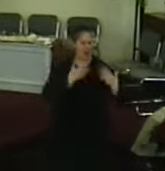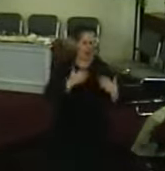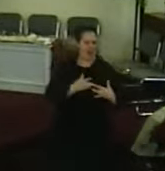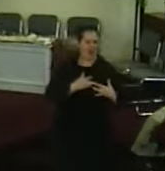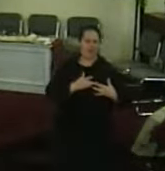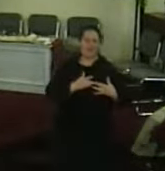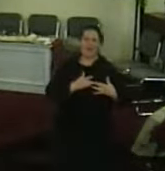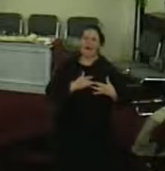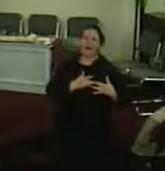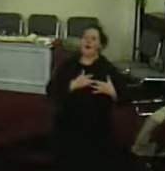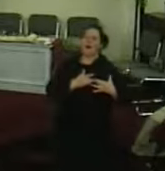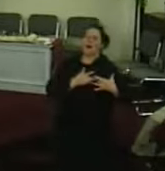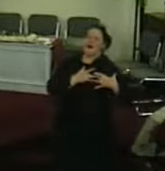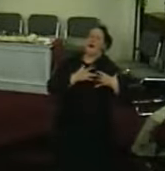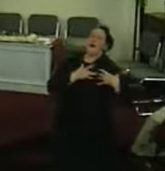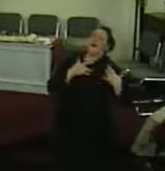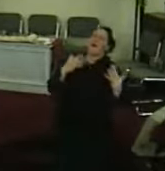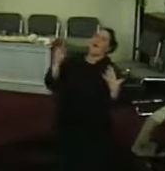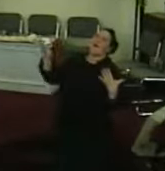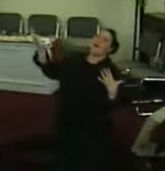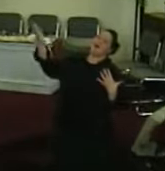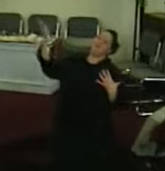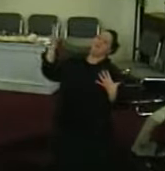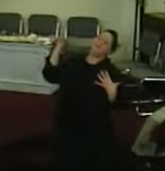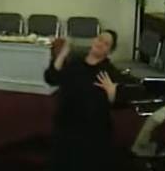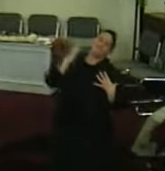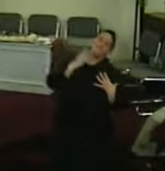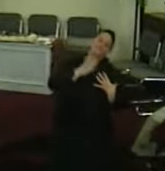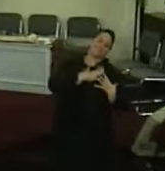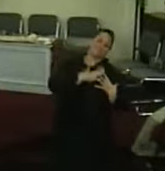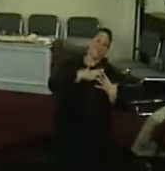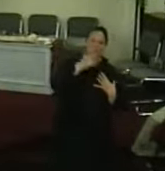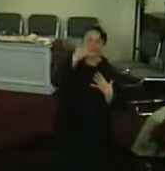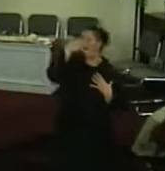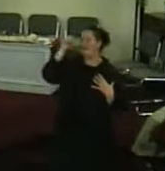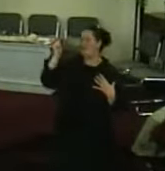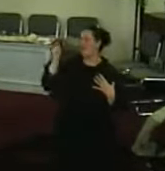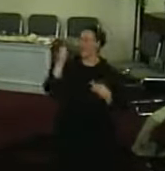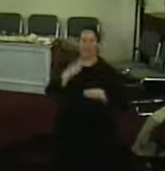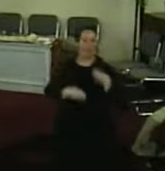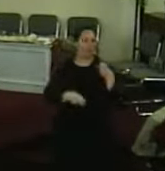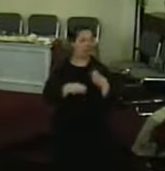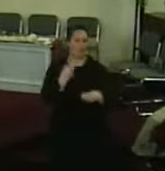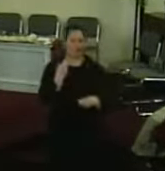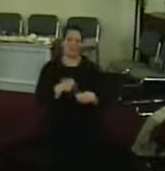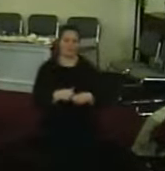filled with Him again. And we forget about the stuff.